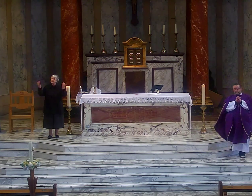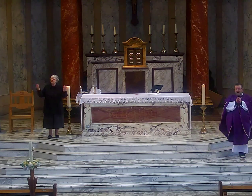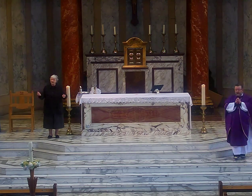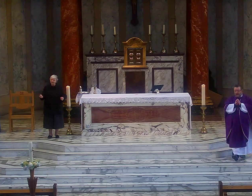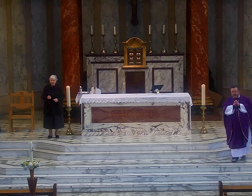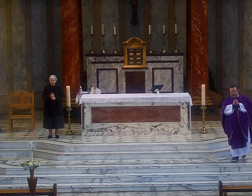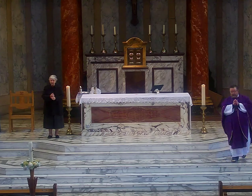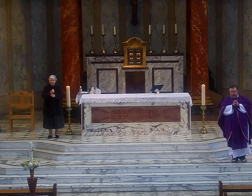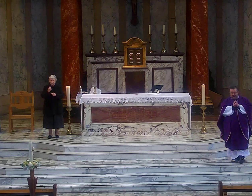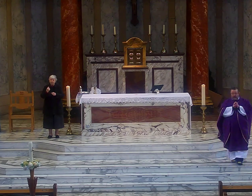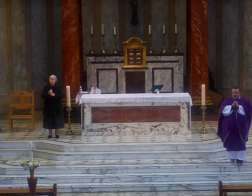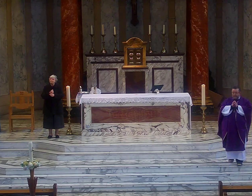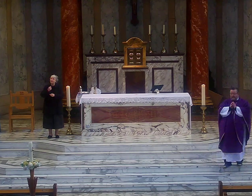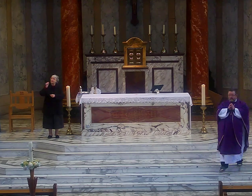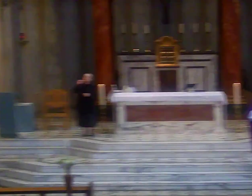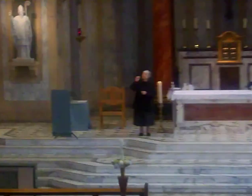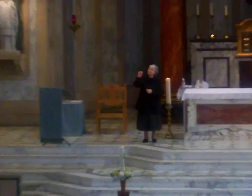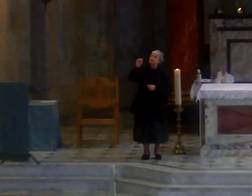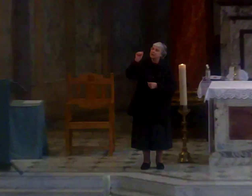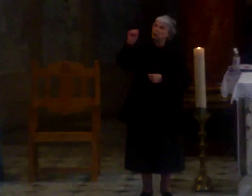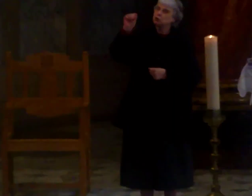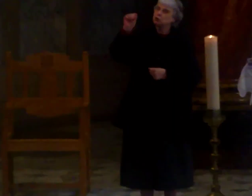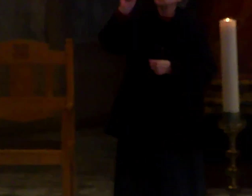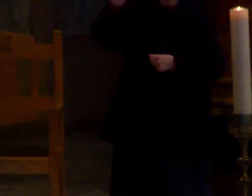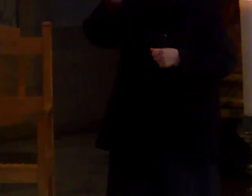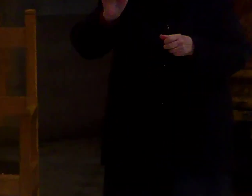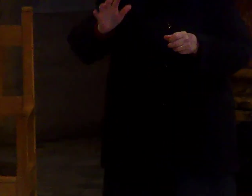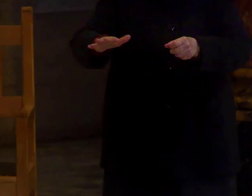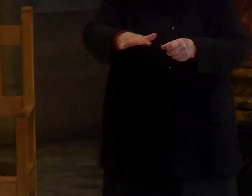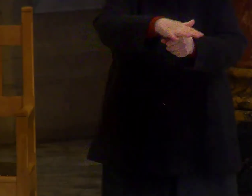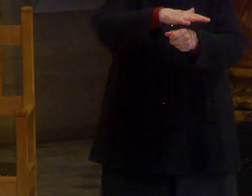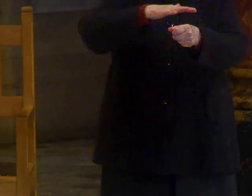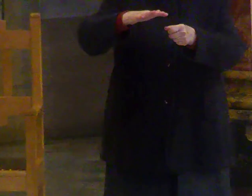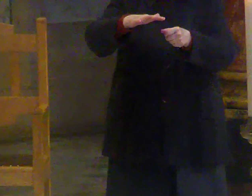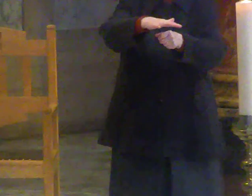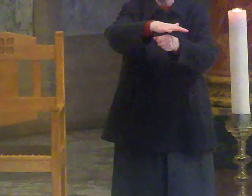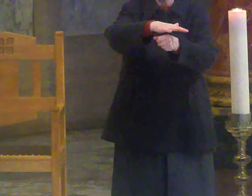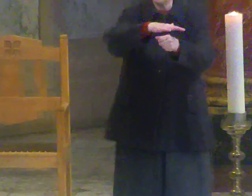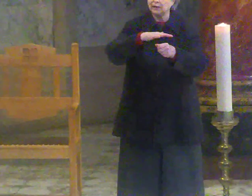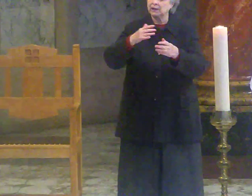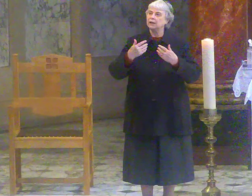this day make it yourself